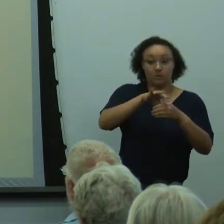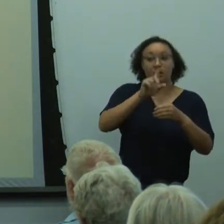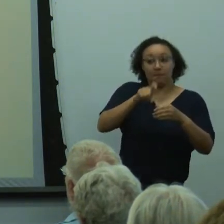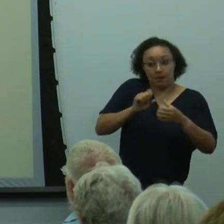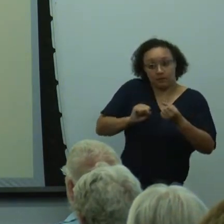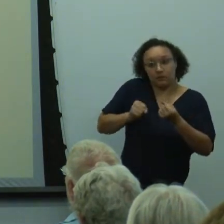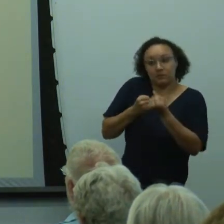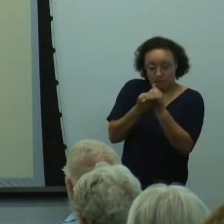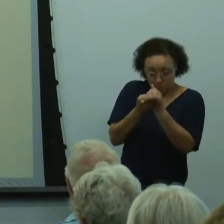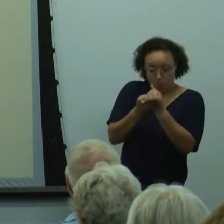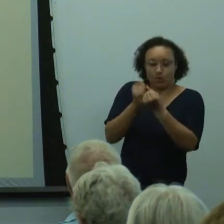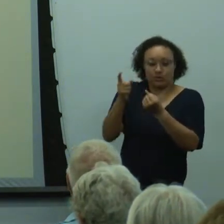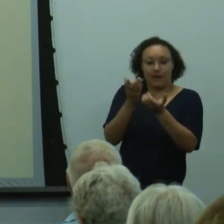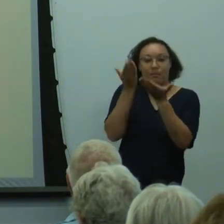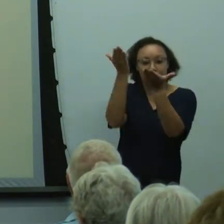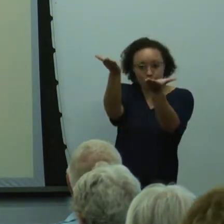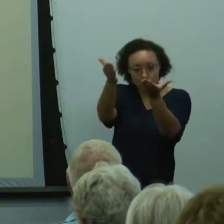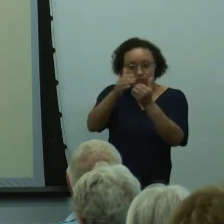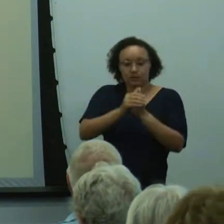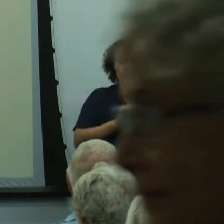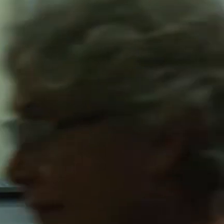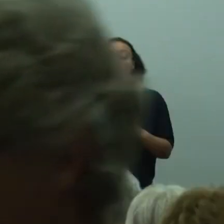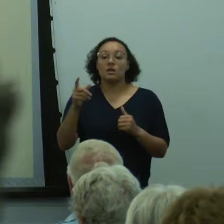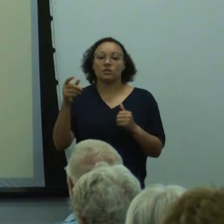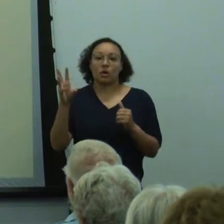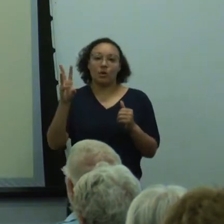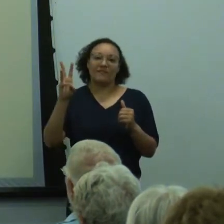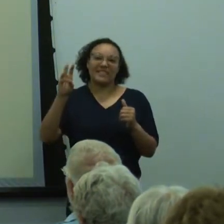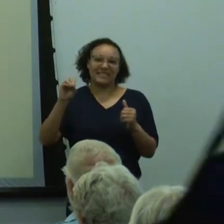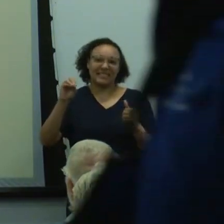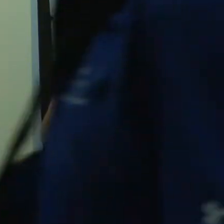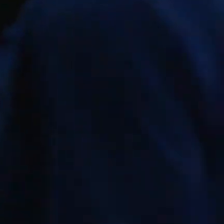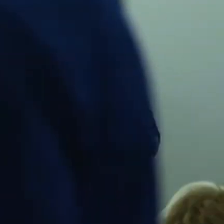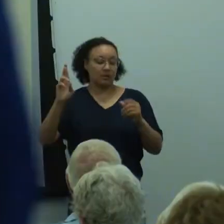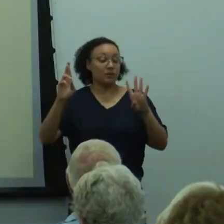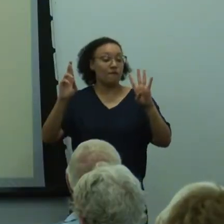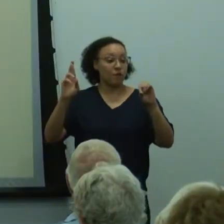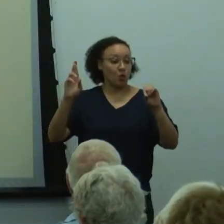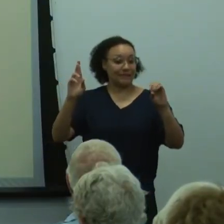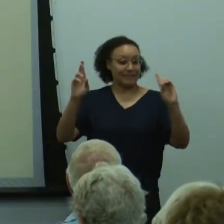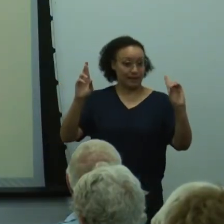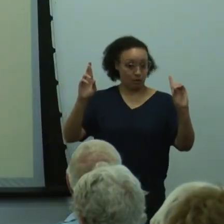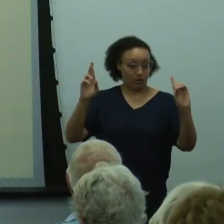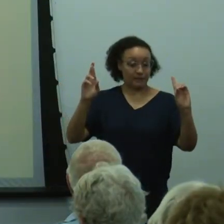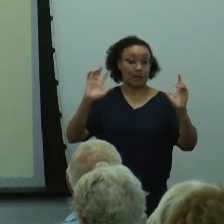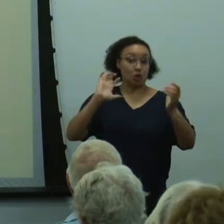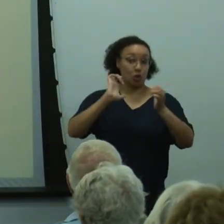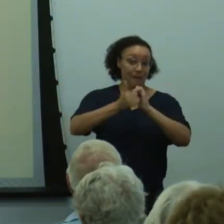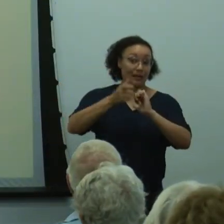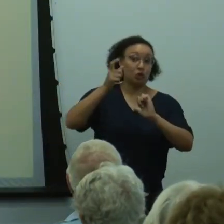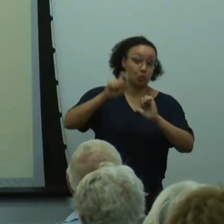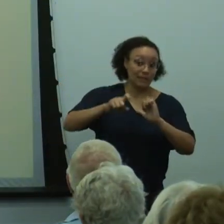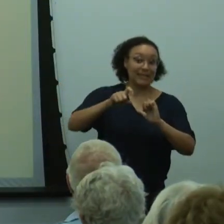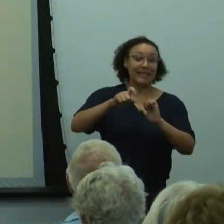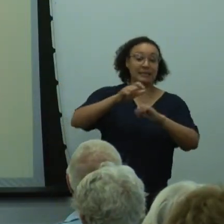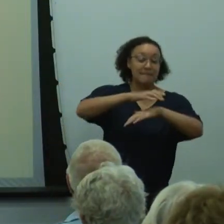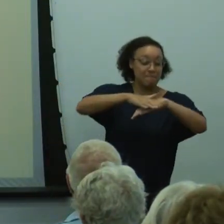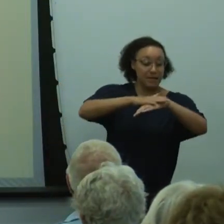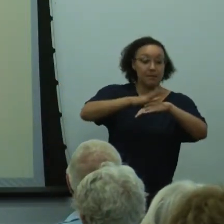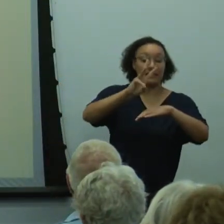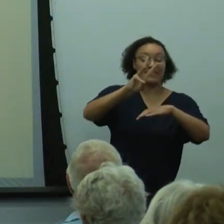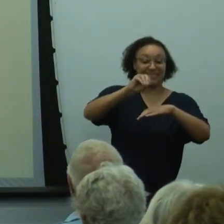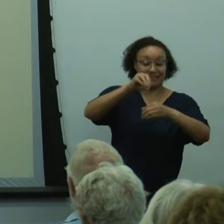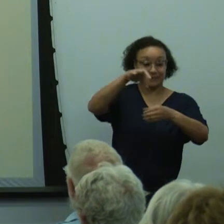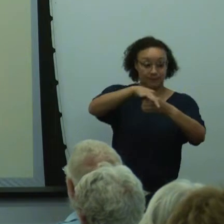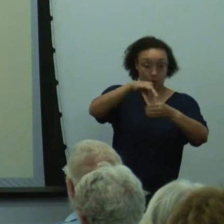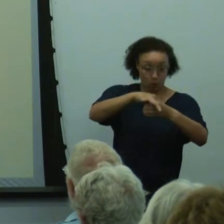House members. You have 60 Republicans and 40 Democrats. To pass it, you need 60 votes. And at least 20